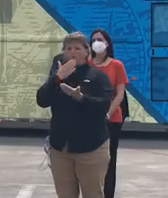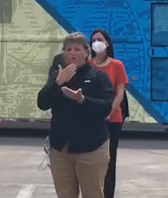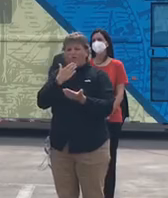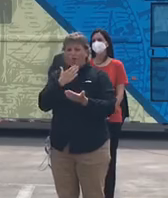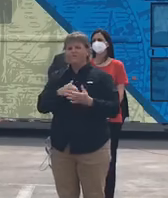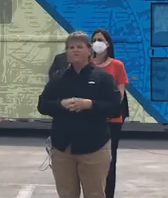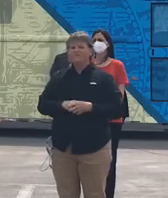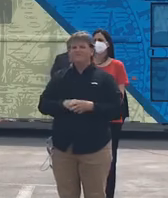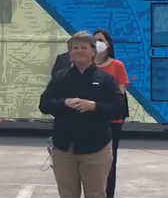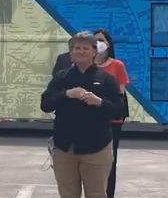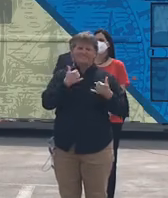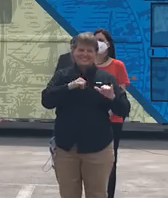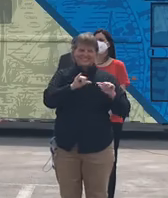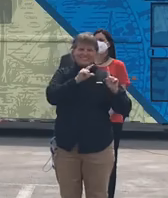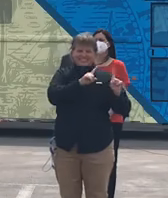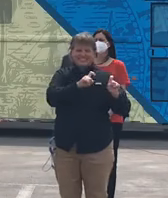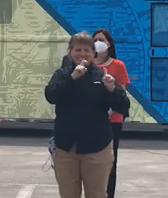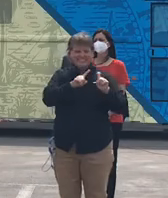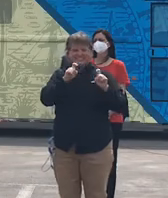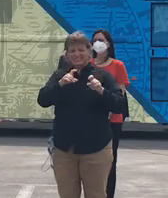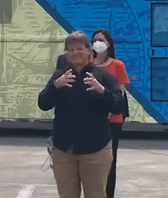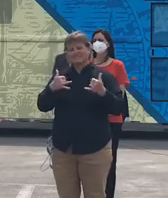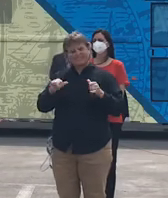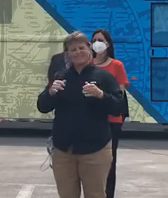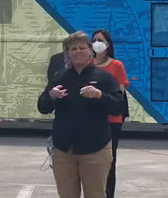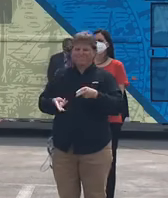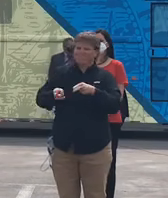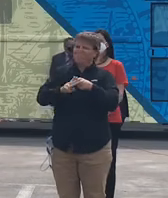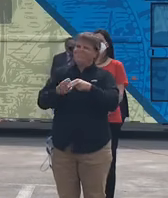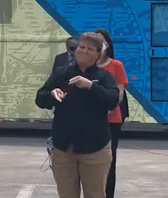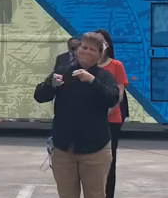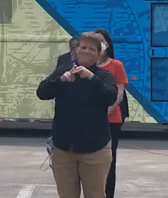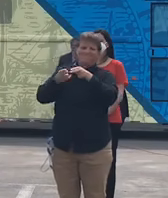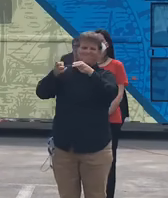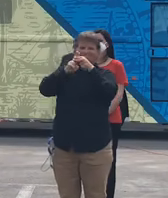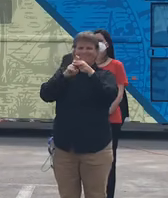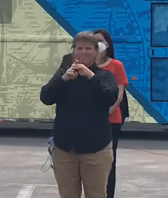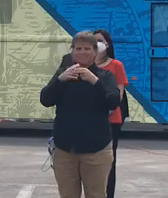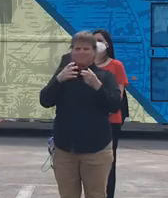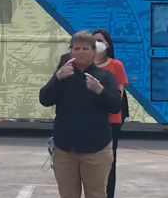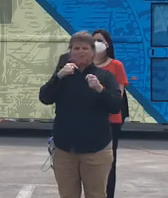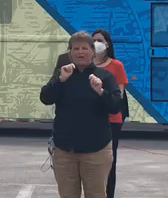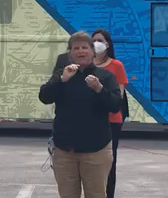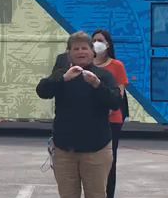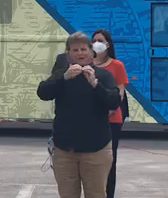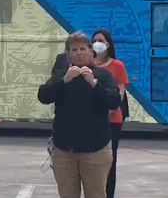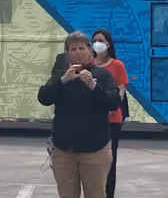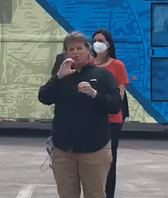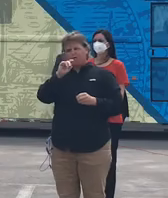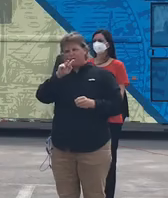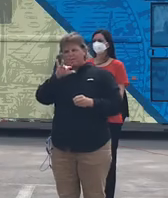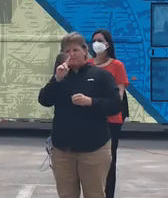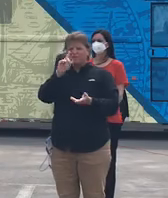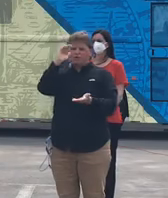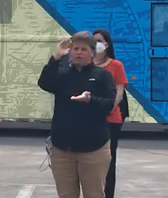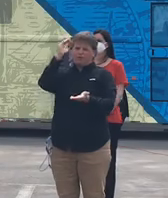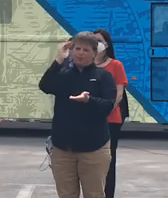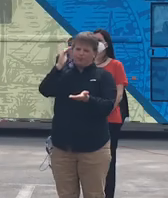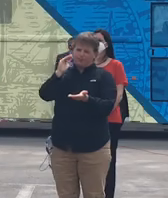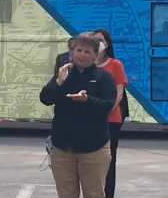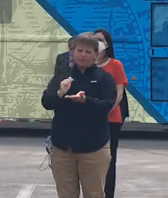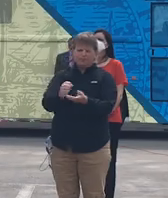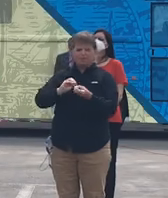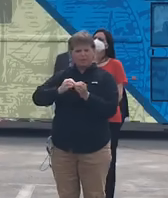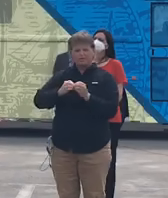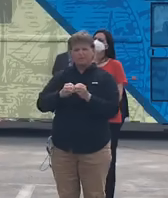testing, amount tested has gone up dramatically. So that's a good sign. We want to keep the momentum going. I would say if you look over the last